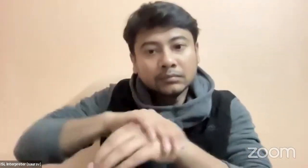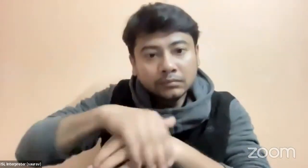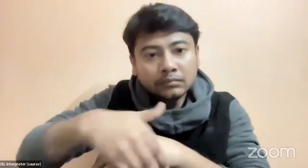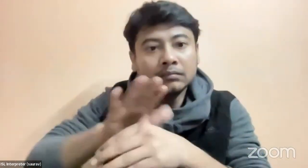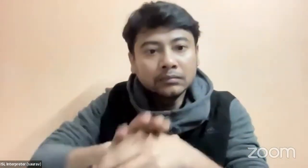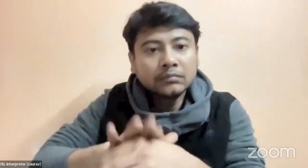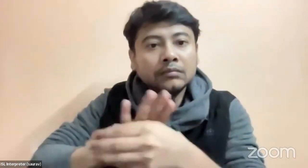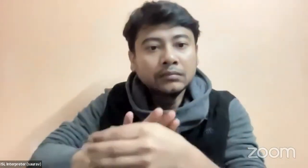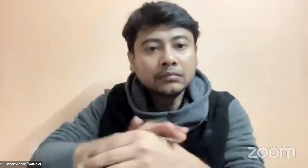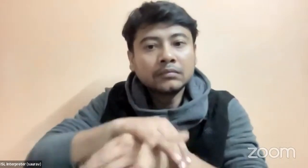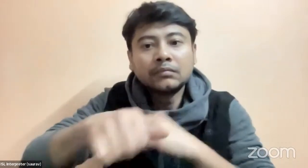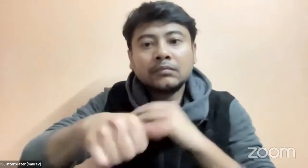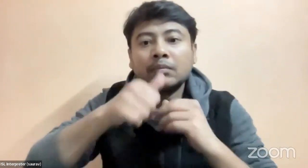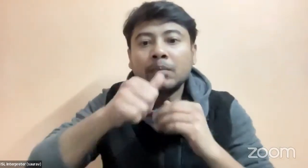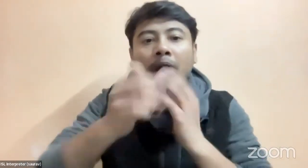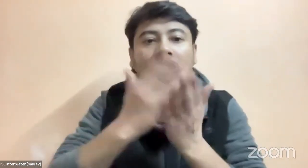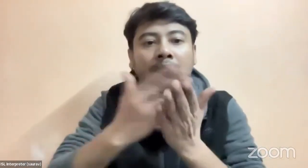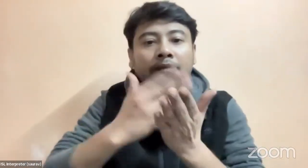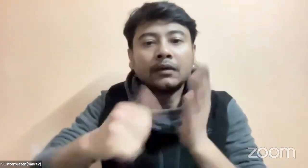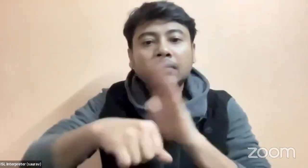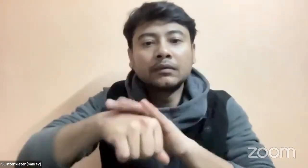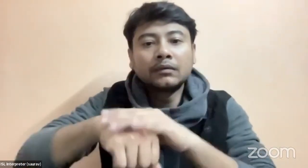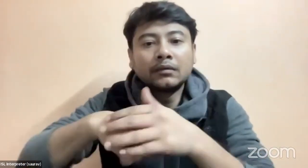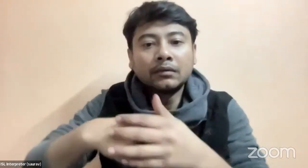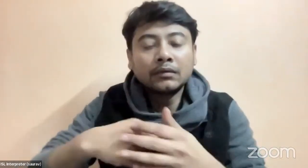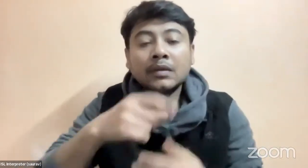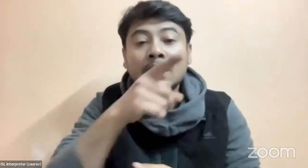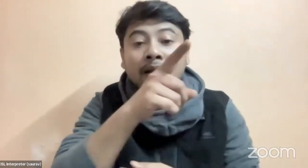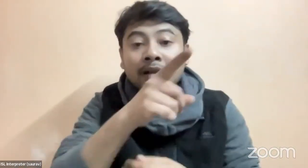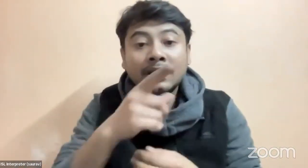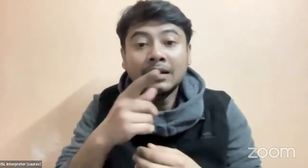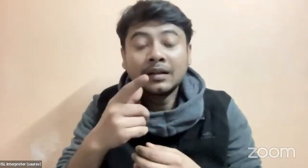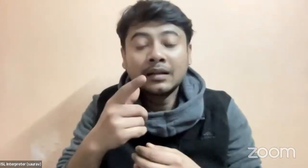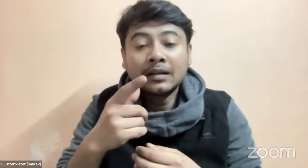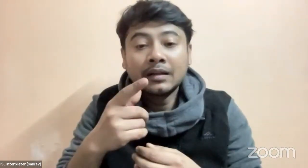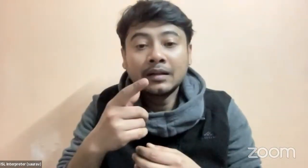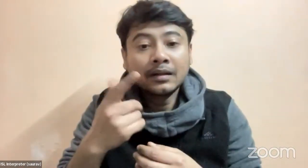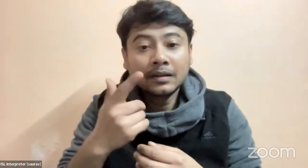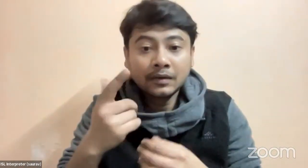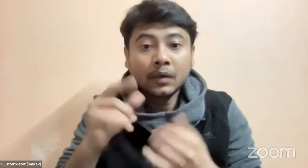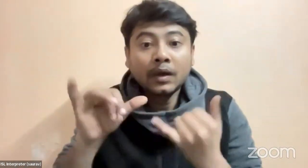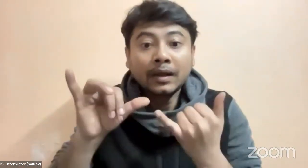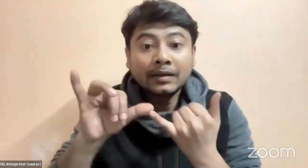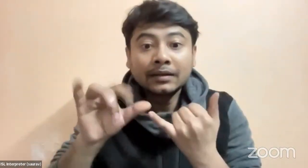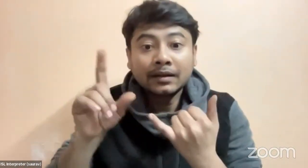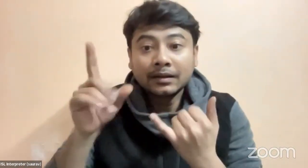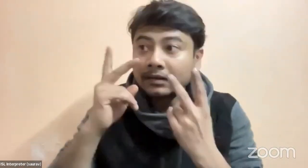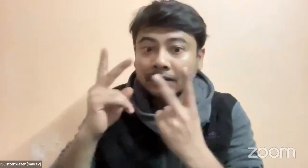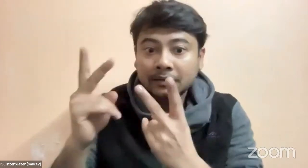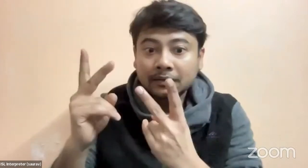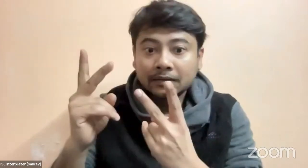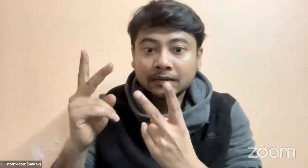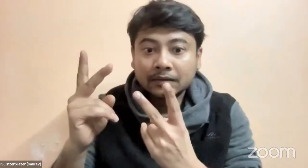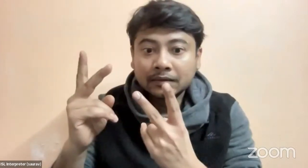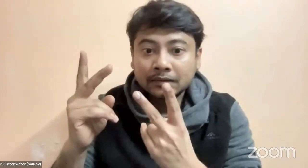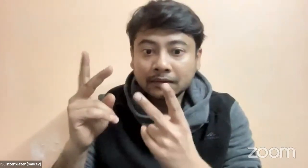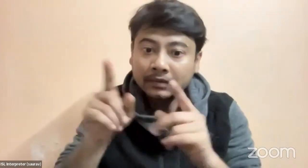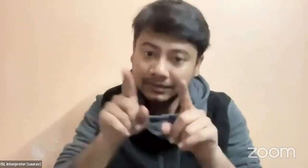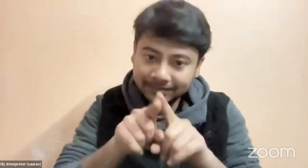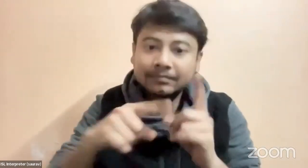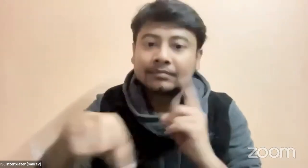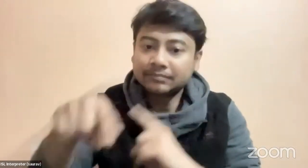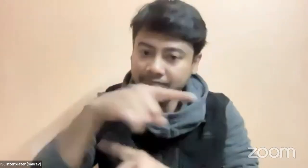Whenever any great devotee come to our house, or whenever we see them, as soon as we see them, what we should do? We